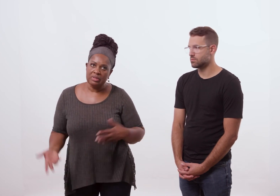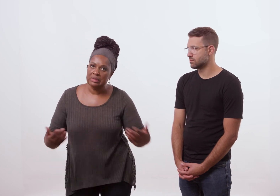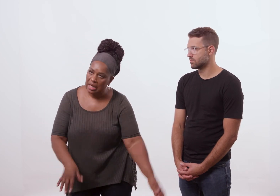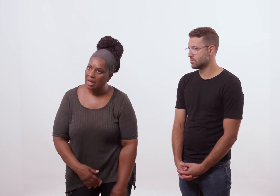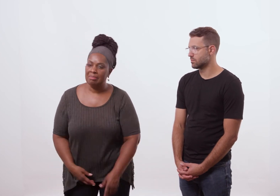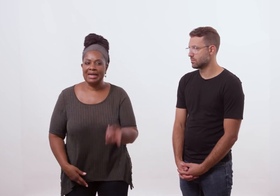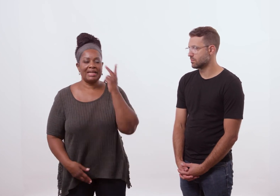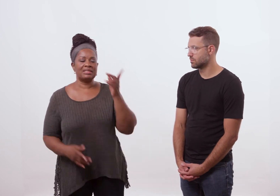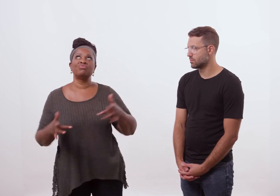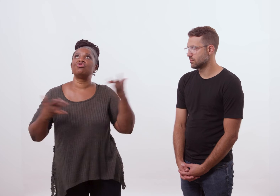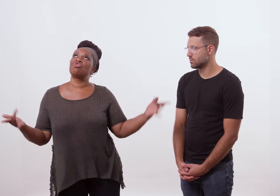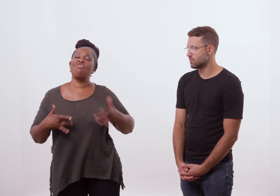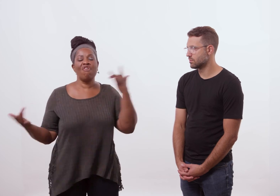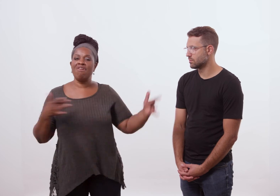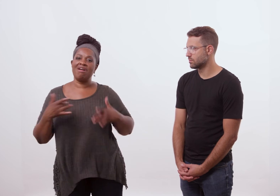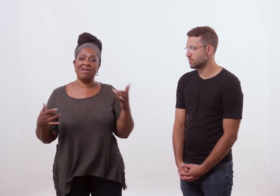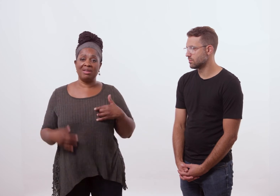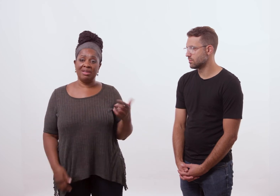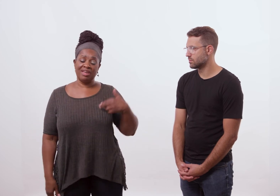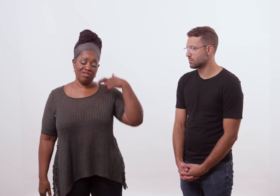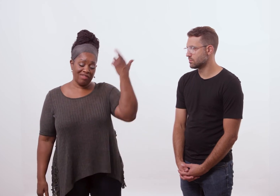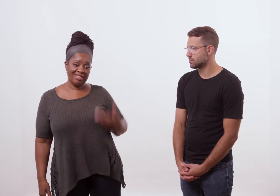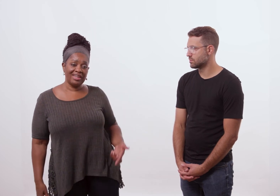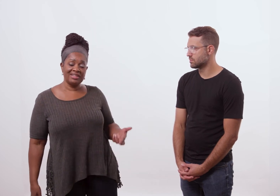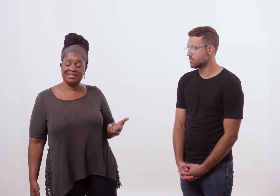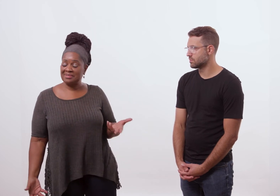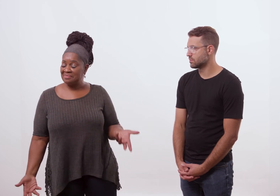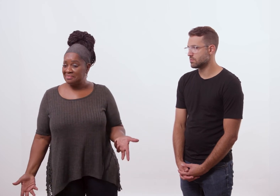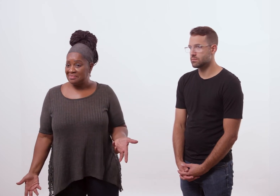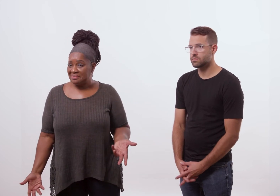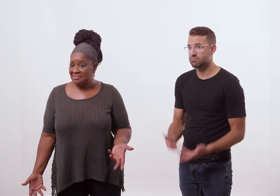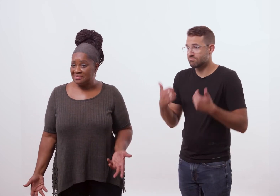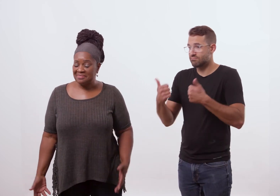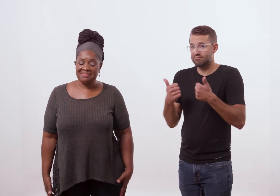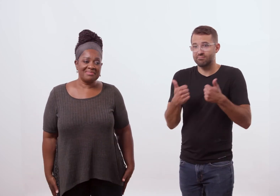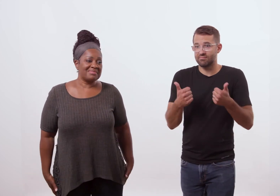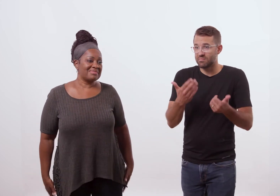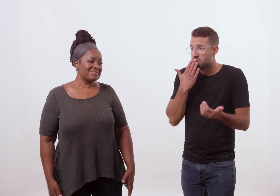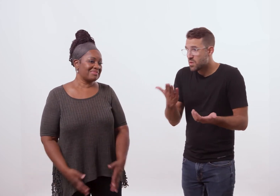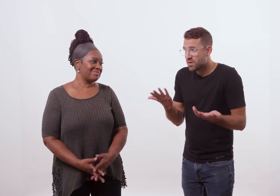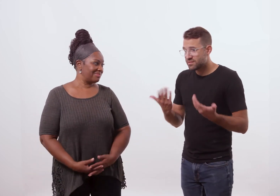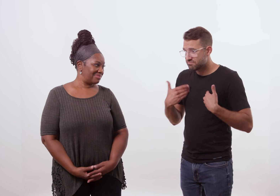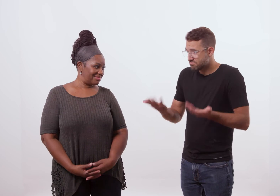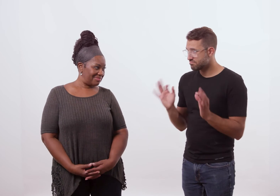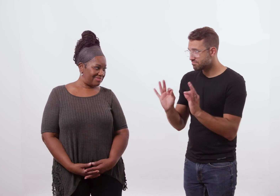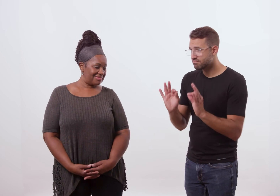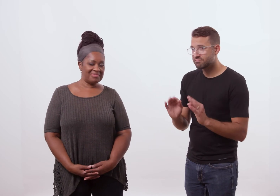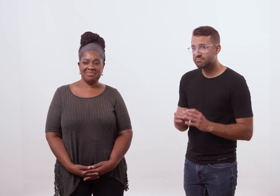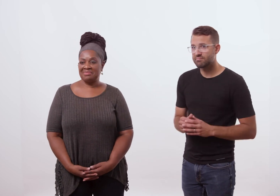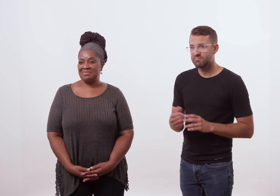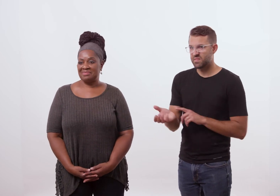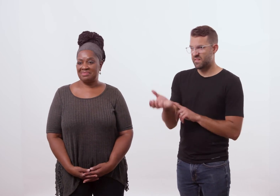our eyes see with joy. And Redlance? I'm as well as can be. They made me ride in this litter, but really, I could